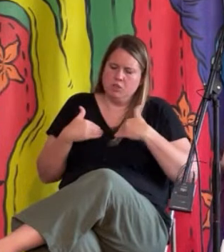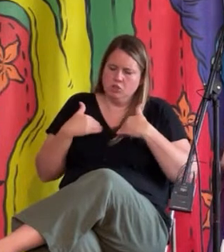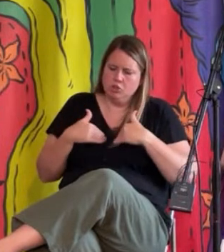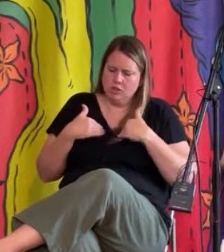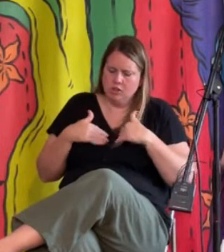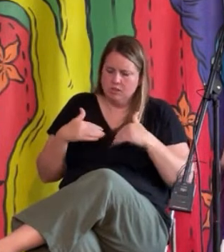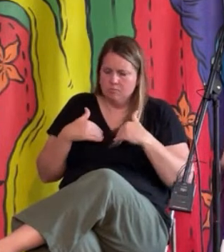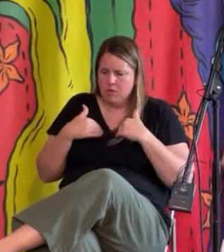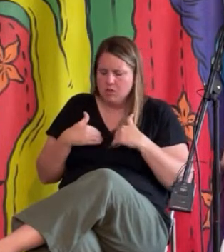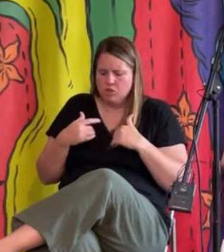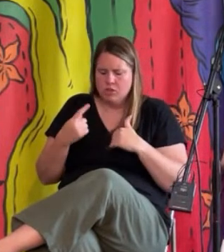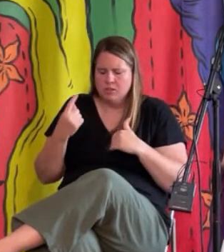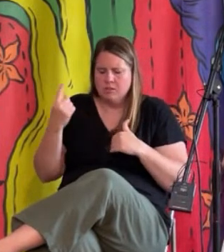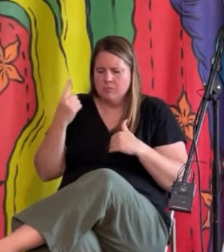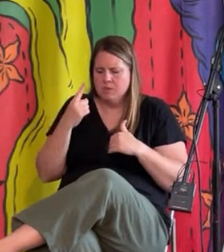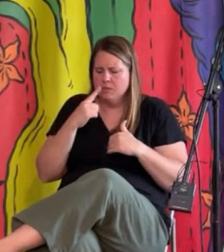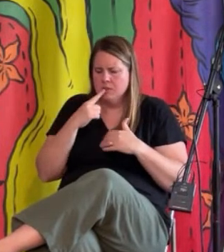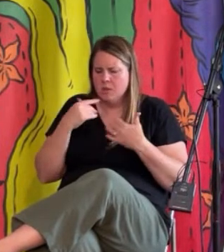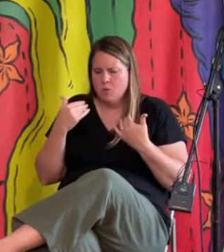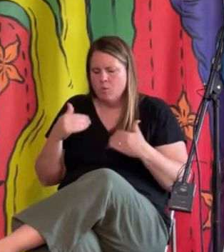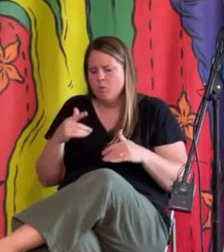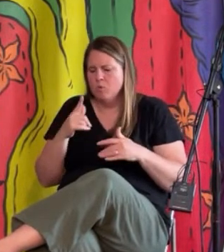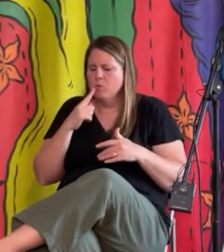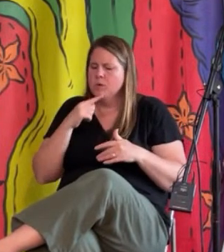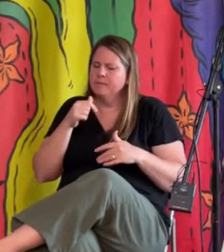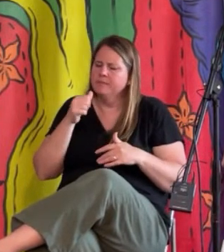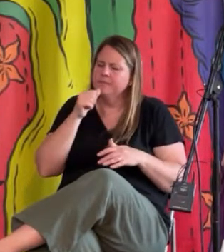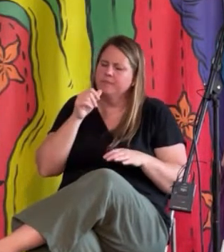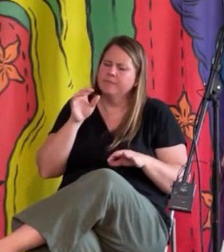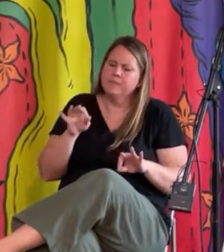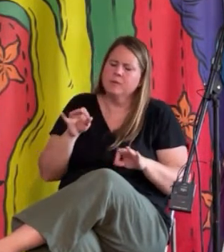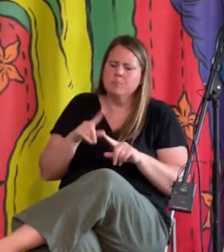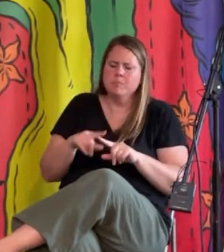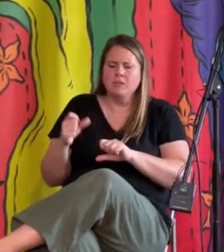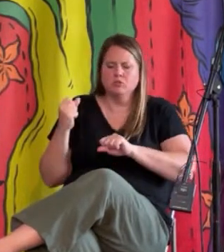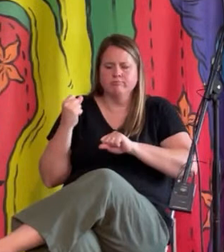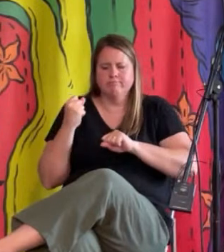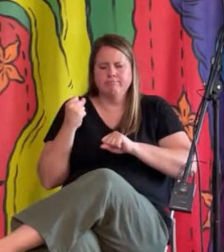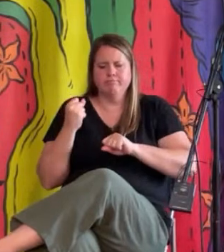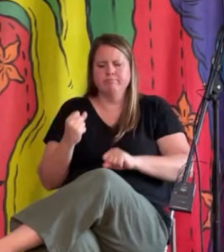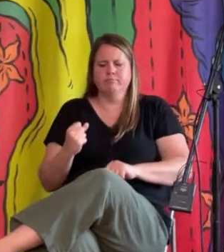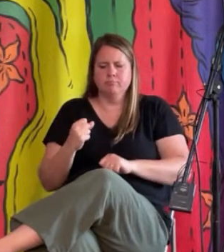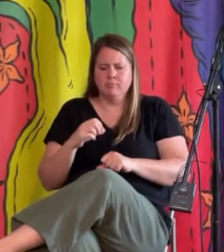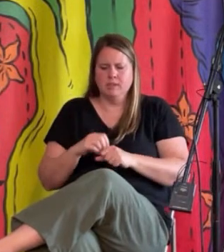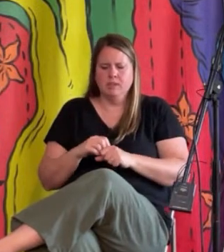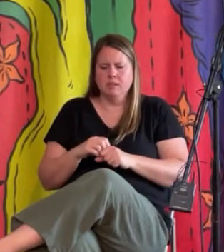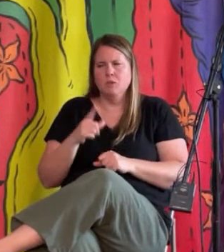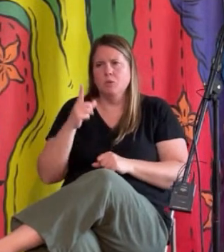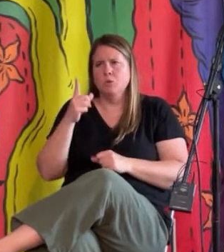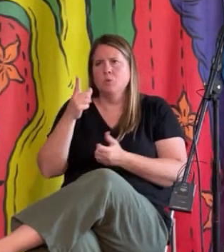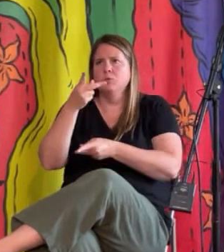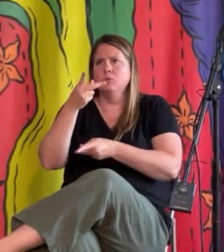thing so ephemeral, yet held so firmly in your fist.